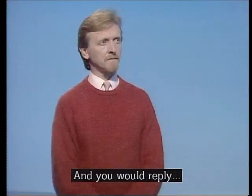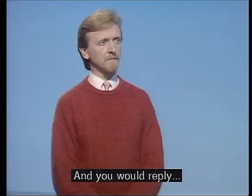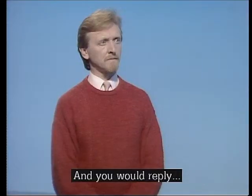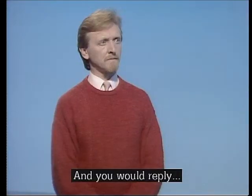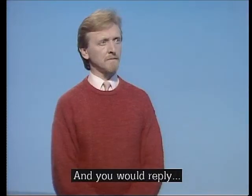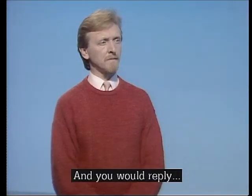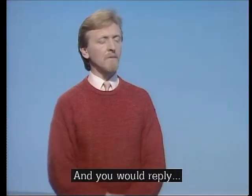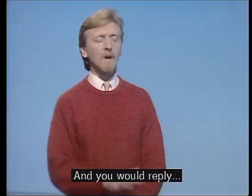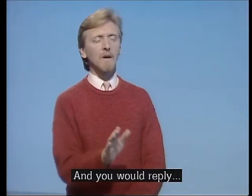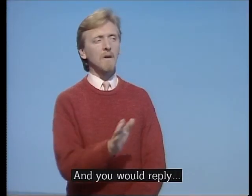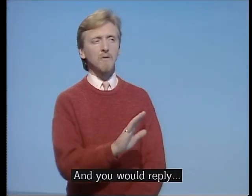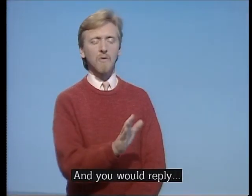And you would reply,